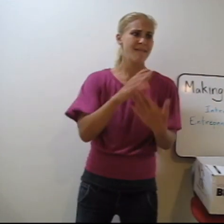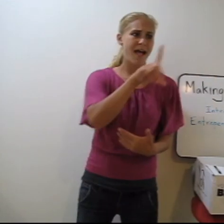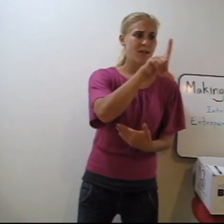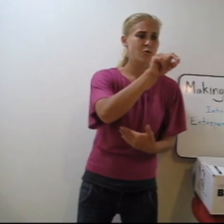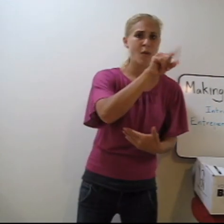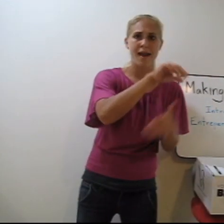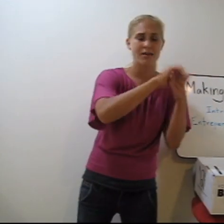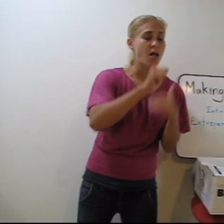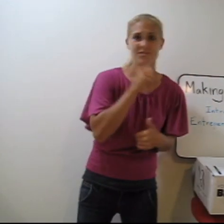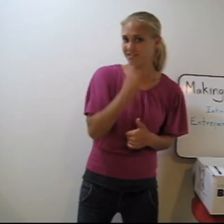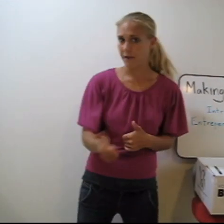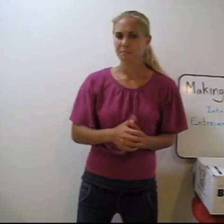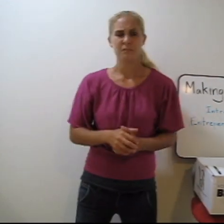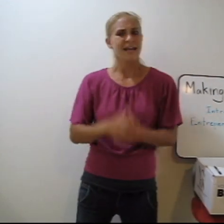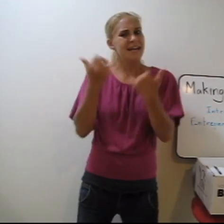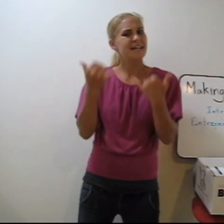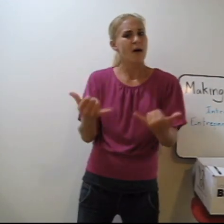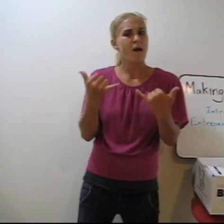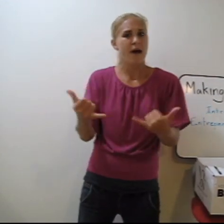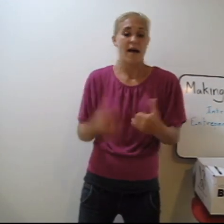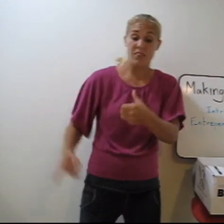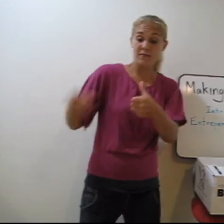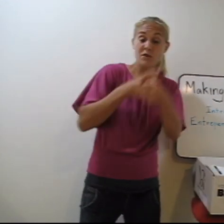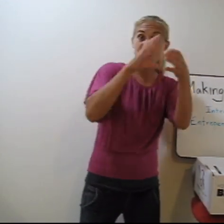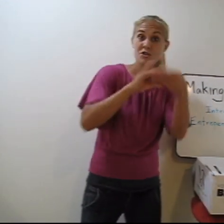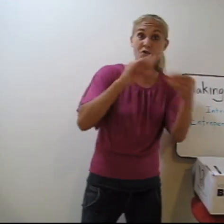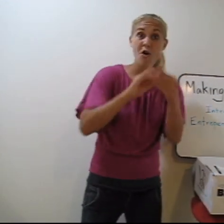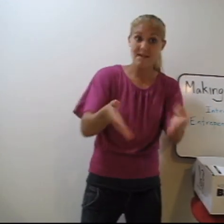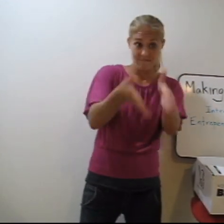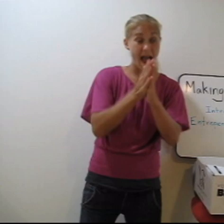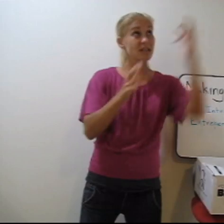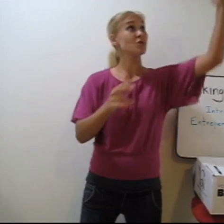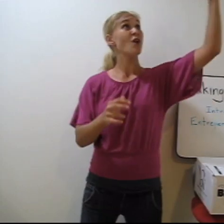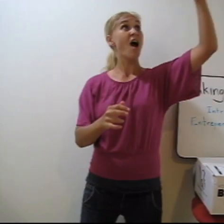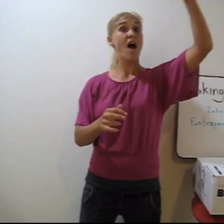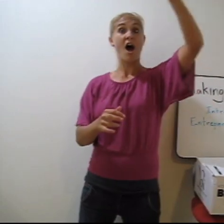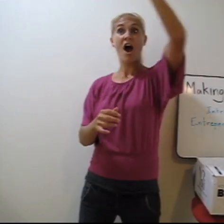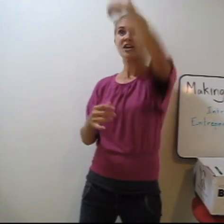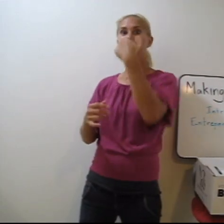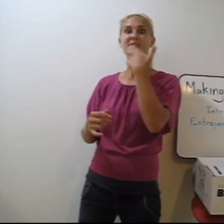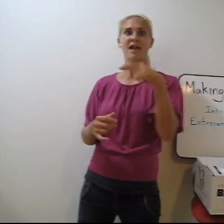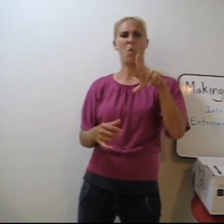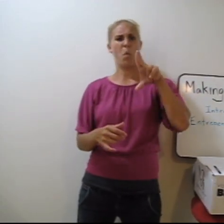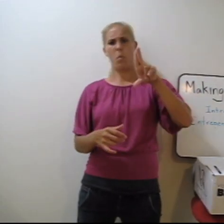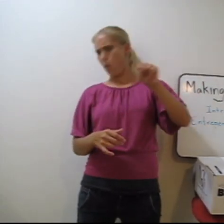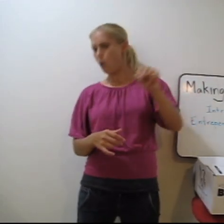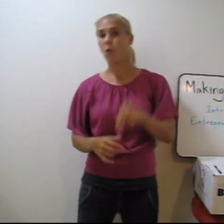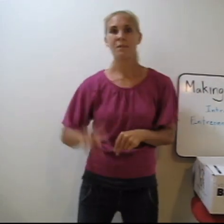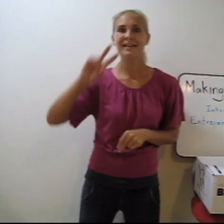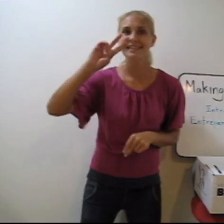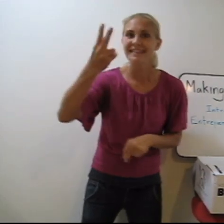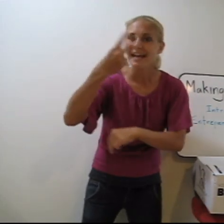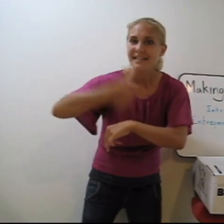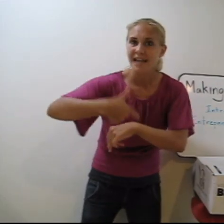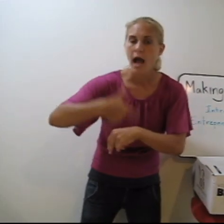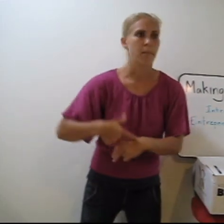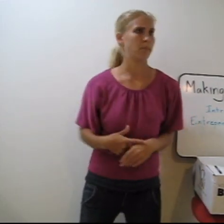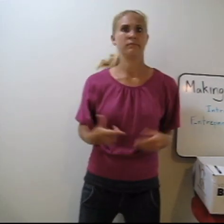Now, why is it that the first time I asked you to cross that sky-high plank, you'd say no way, yet the second time, you wouldn't hesitate?